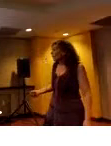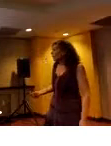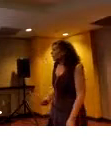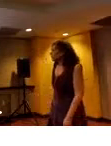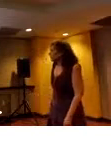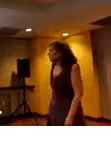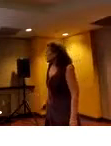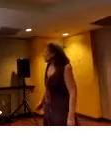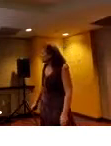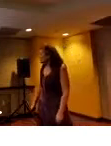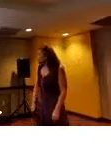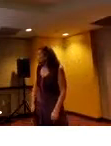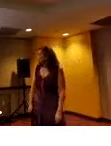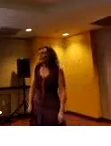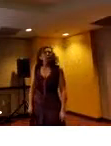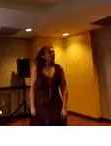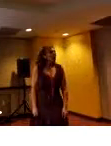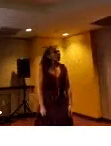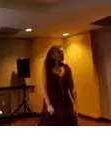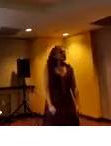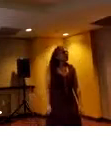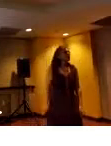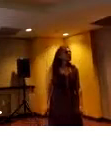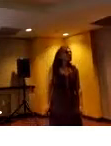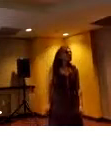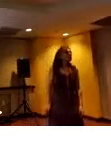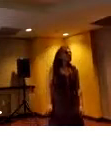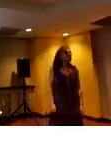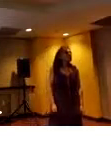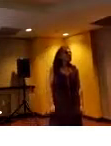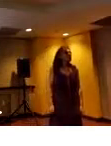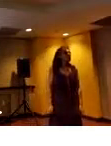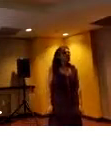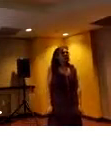which one? You know, so is the web accessible?